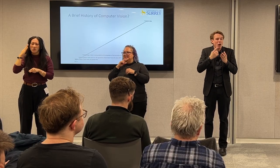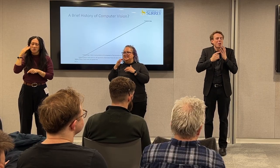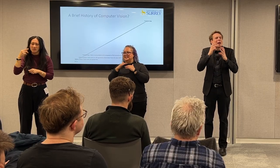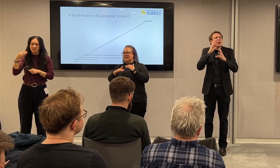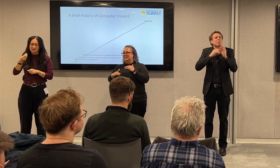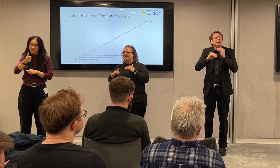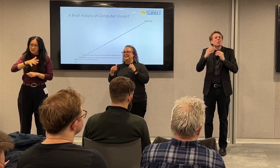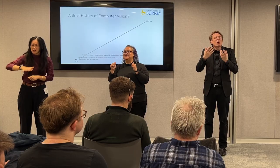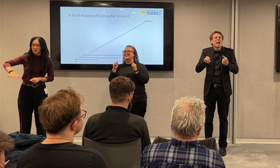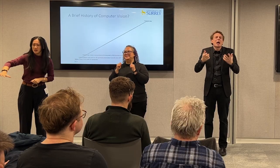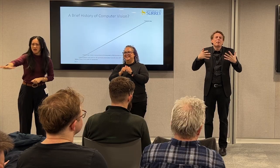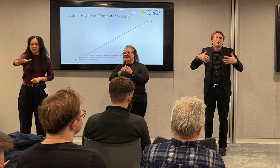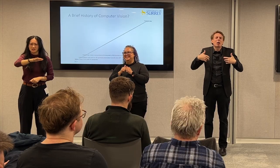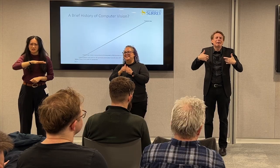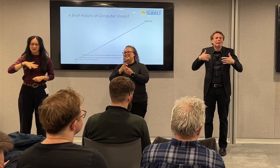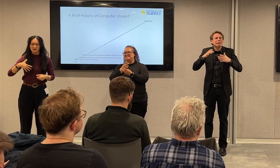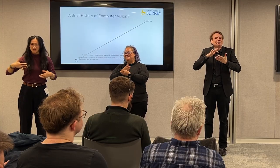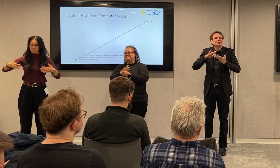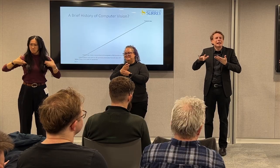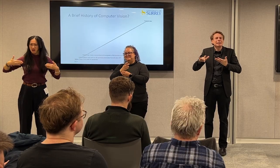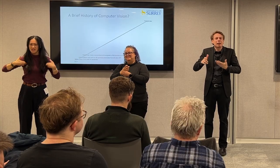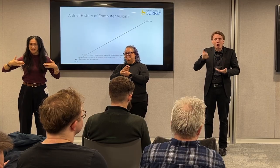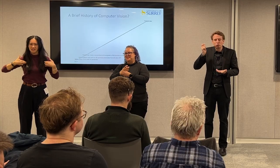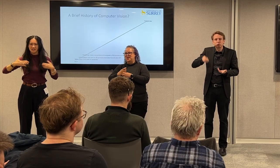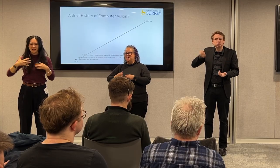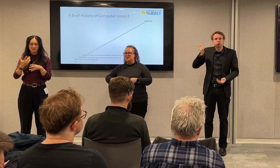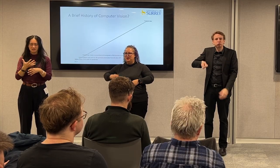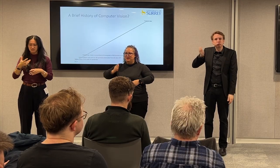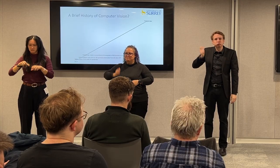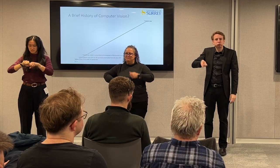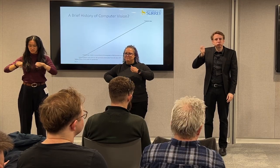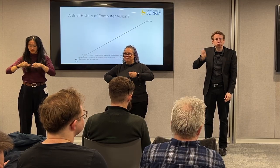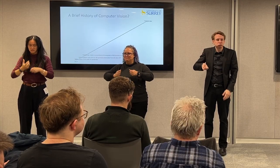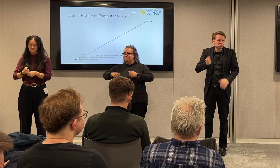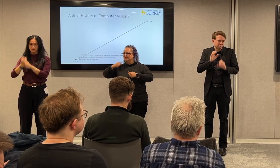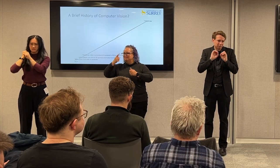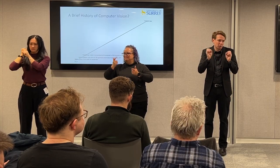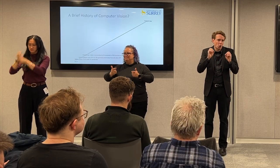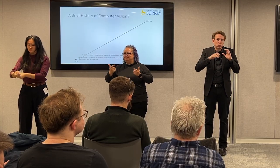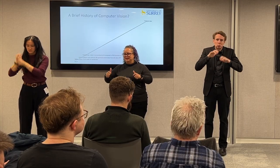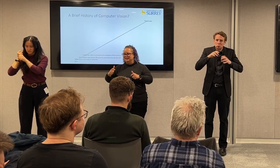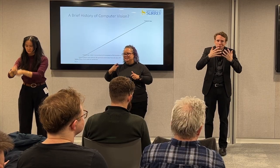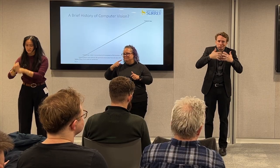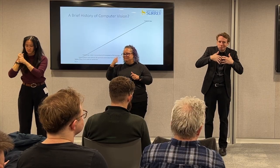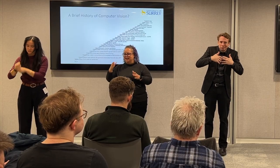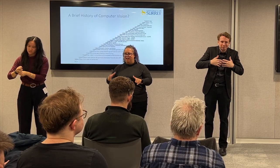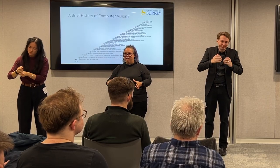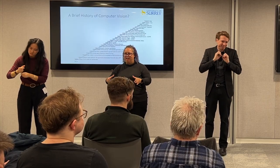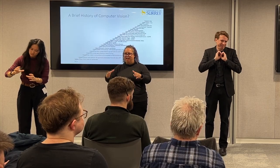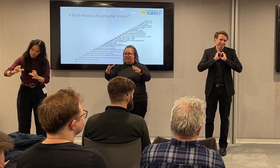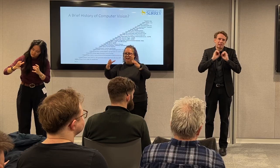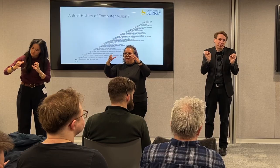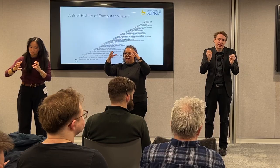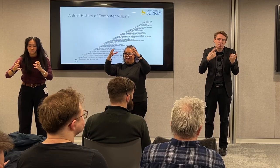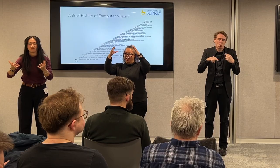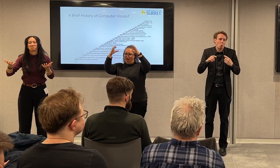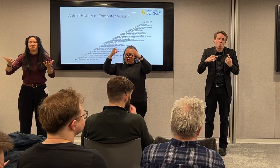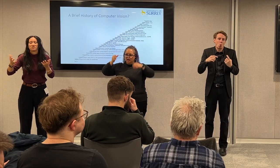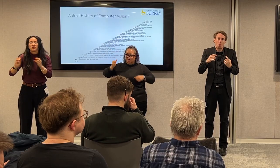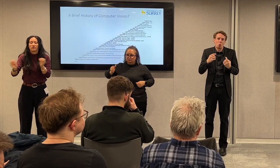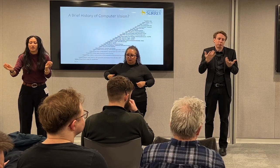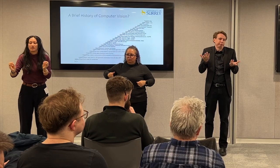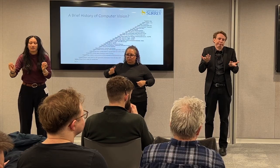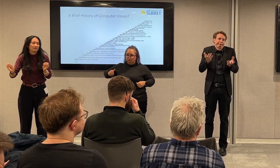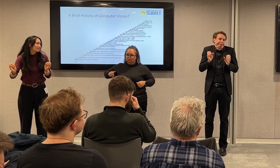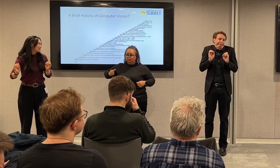on a big black obelisk. There was no technology, there was no science, there was nothing. Yeah. And then I've taken